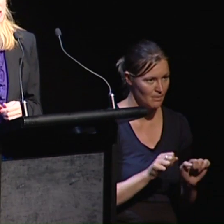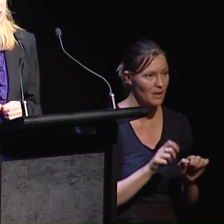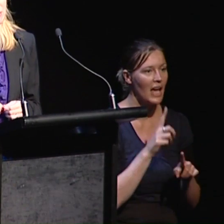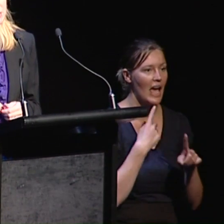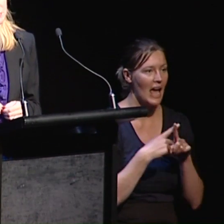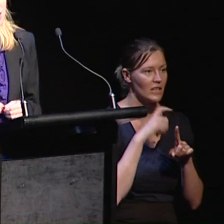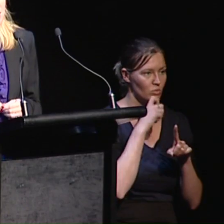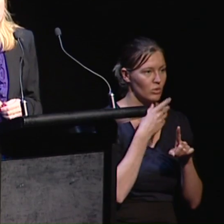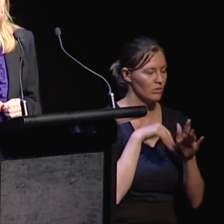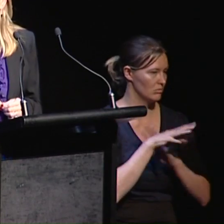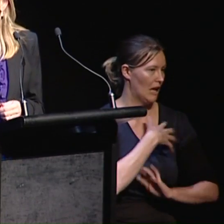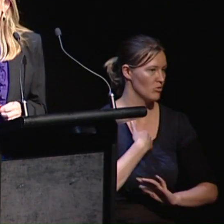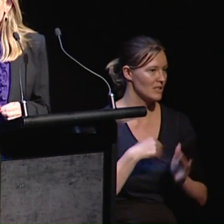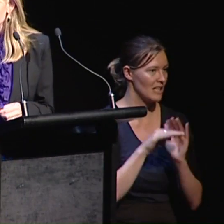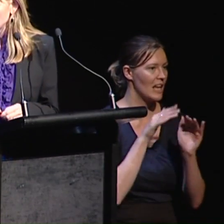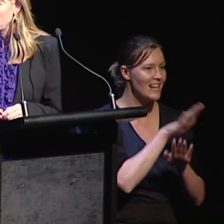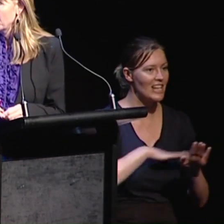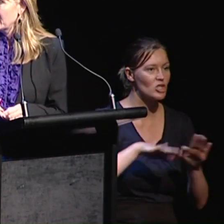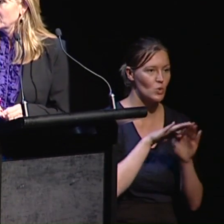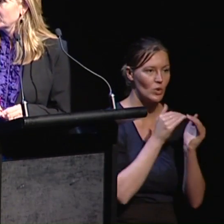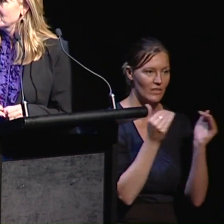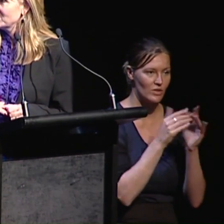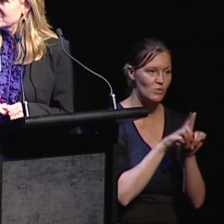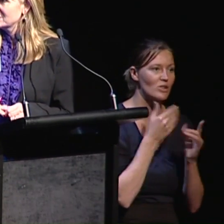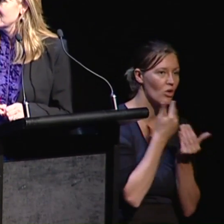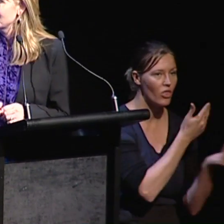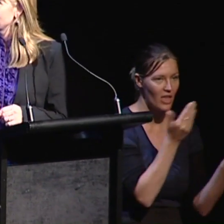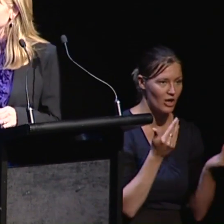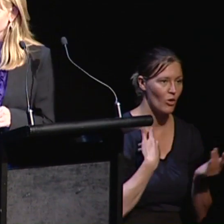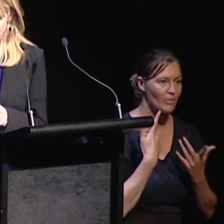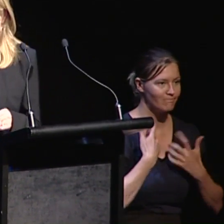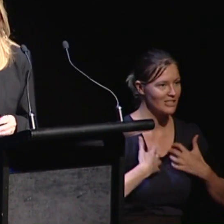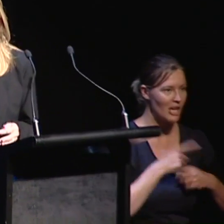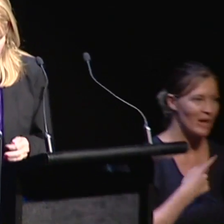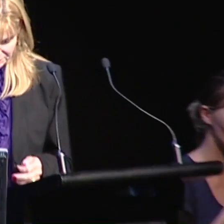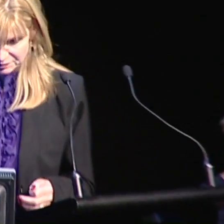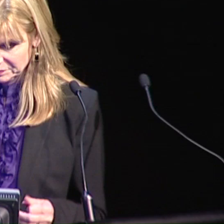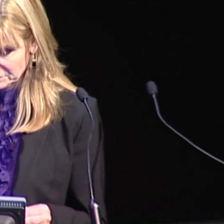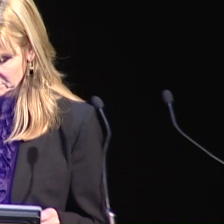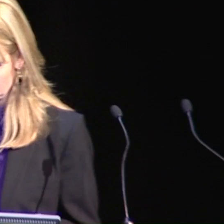at national levels. So thank you very much, and I look forward to our discussions this afternoon.